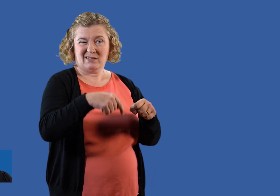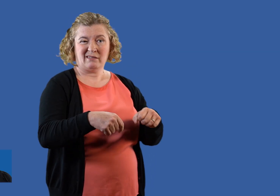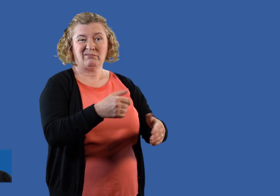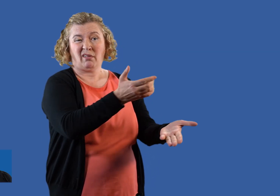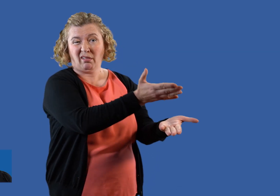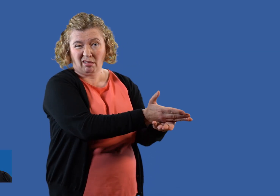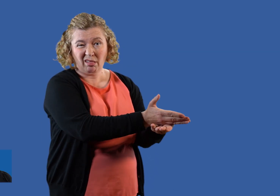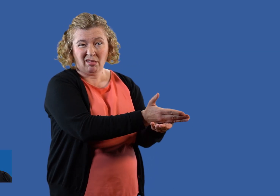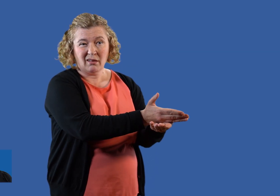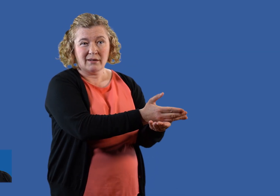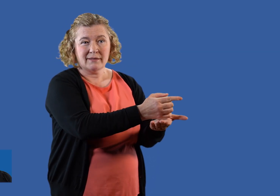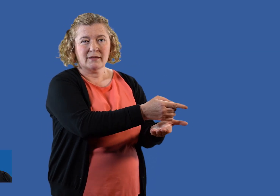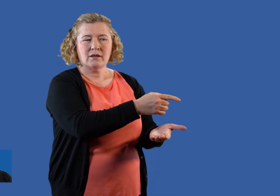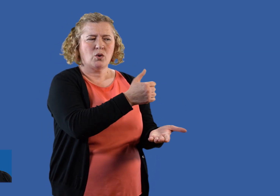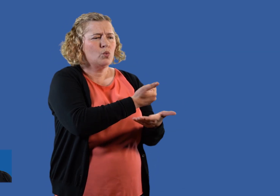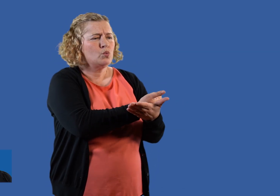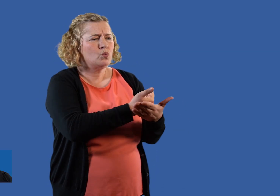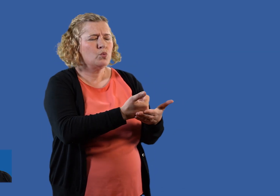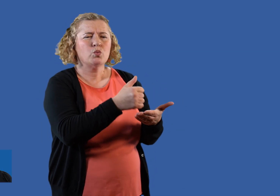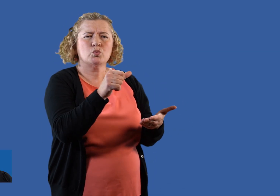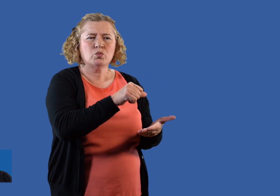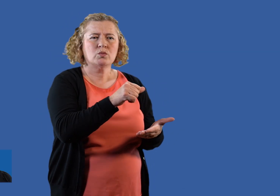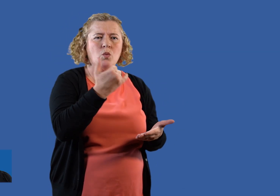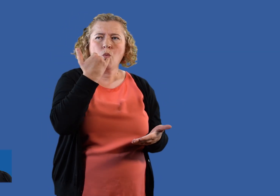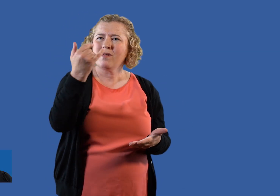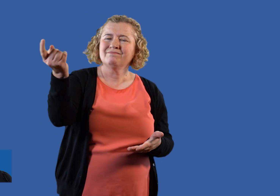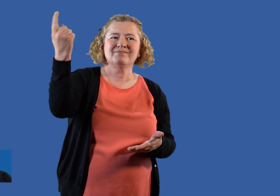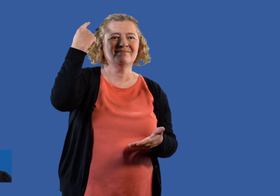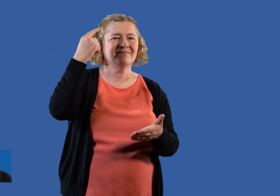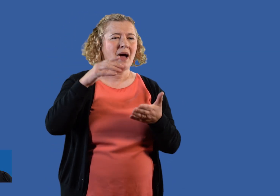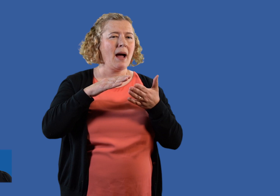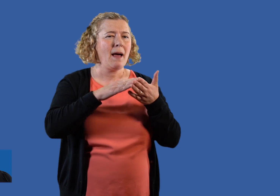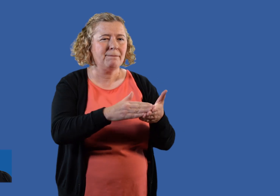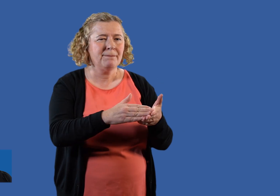happens, you call roadside assist or get your car towed.